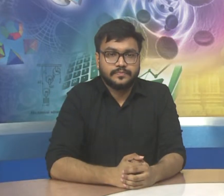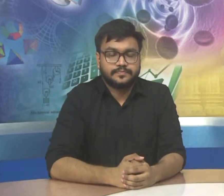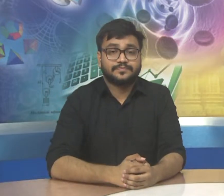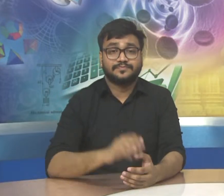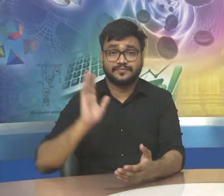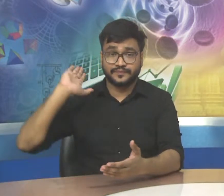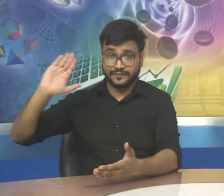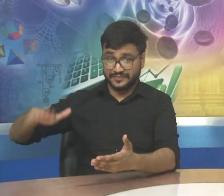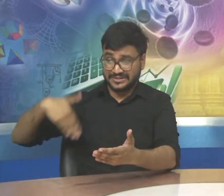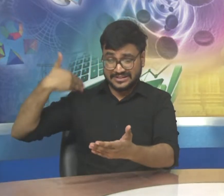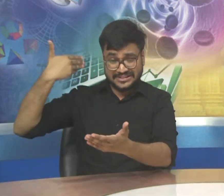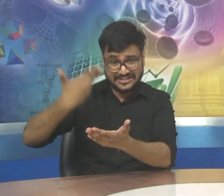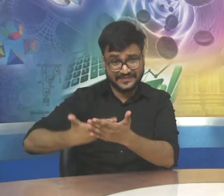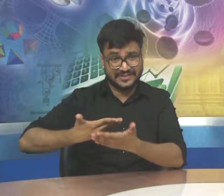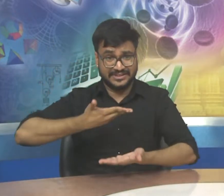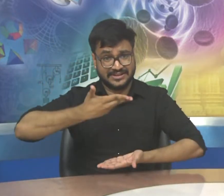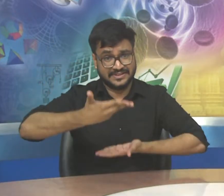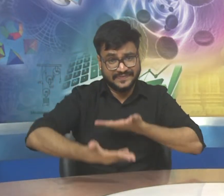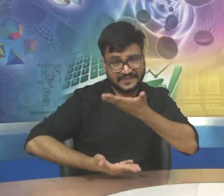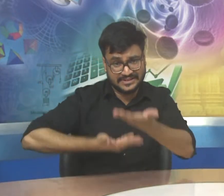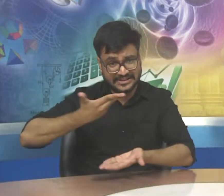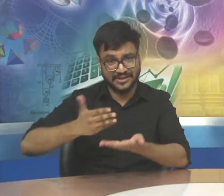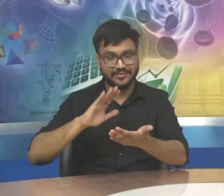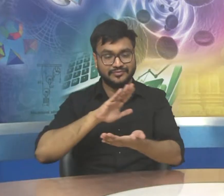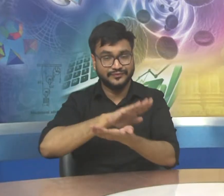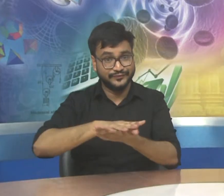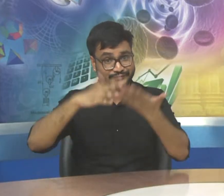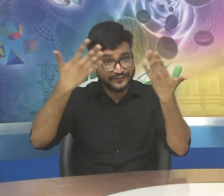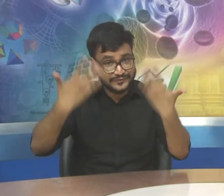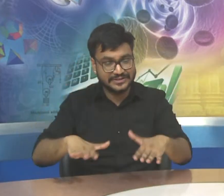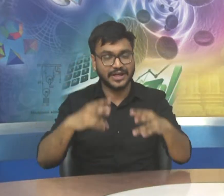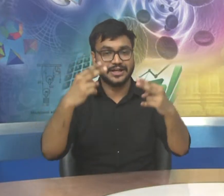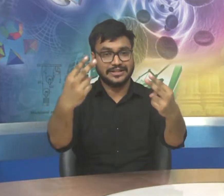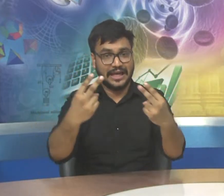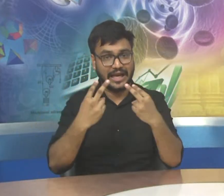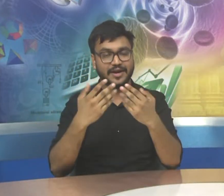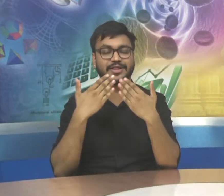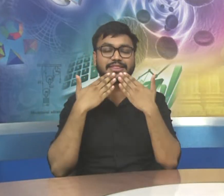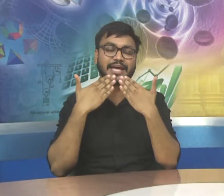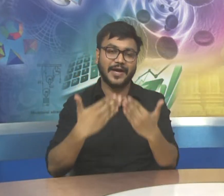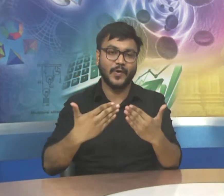We have completed our part 2. Thank you for watching.